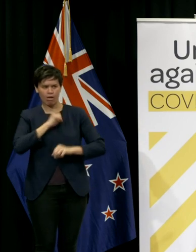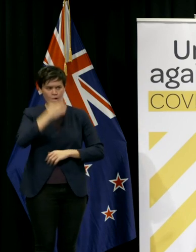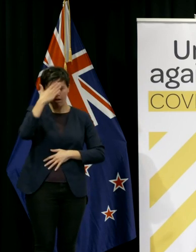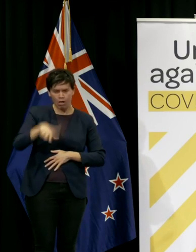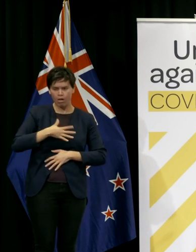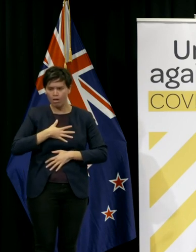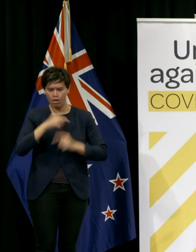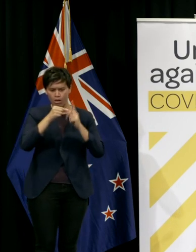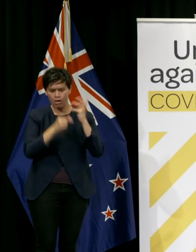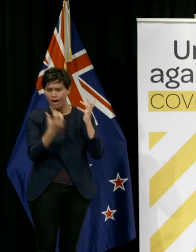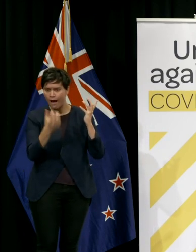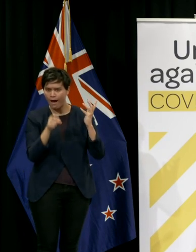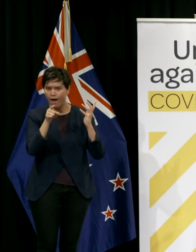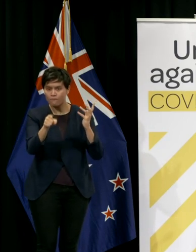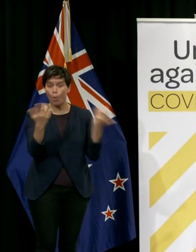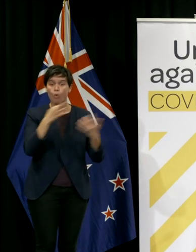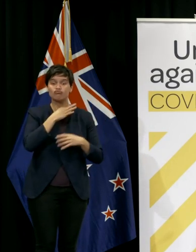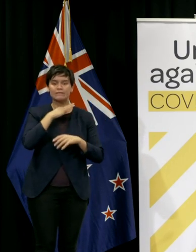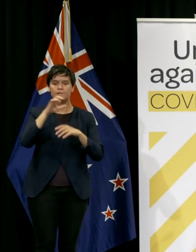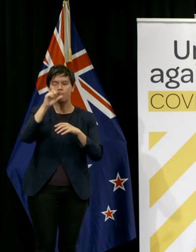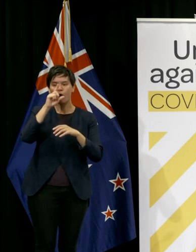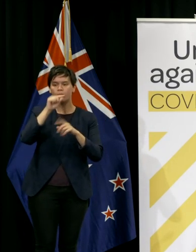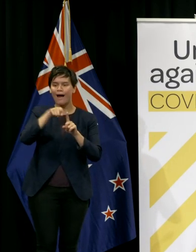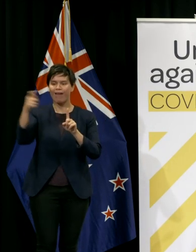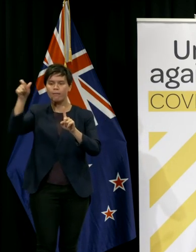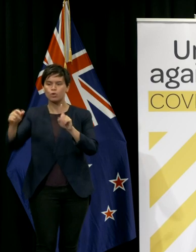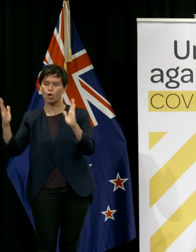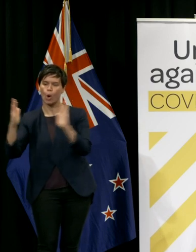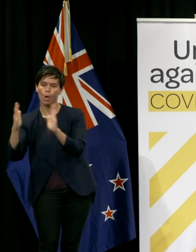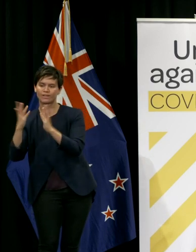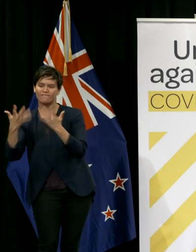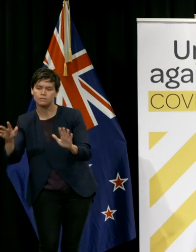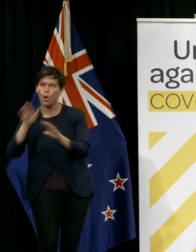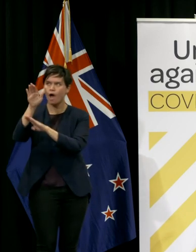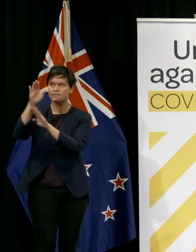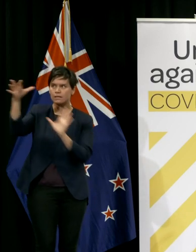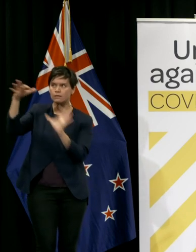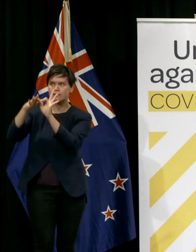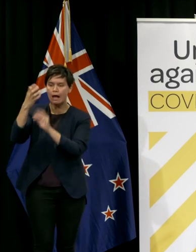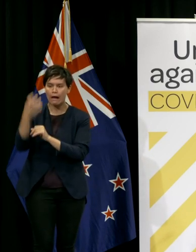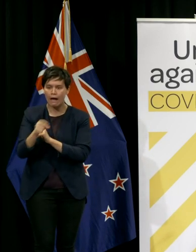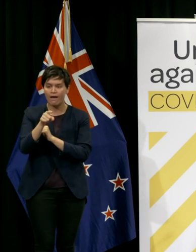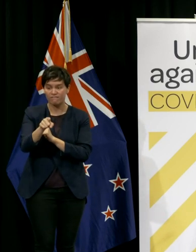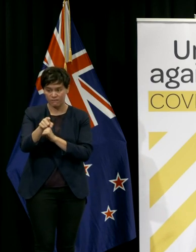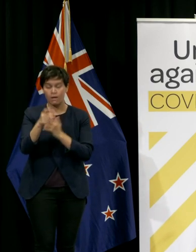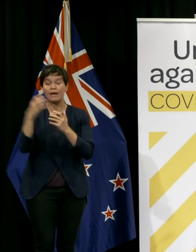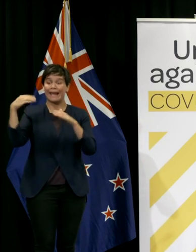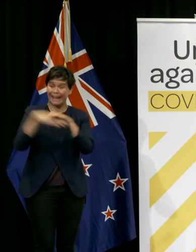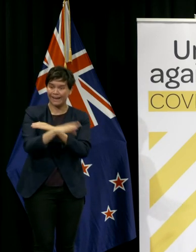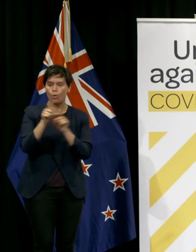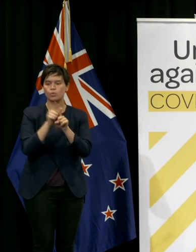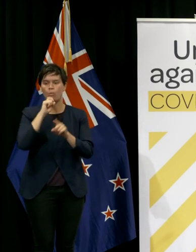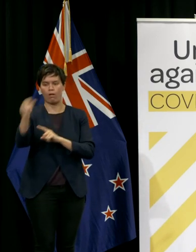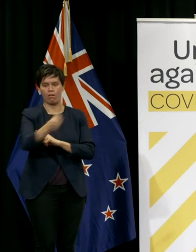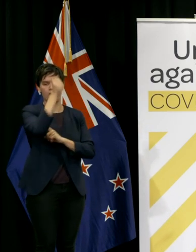they might have any risk of having been exposed, and to put in place isolation arrangements to prevent any potential transmission